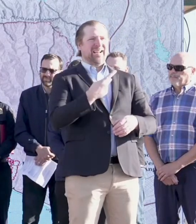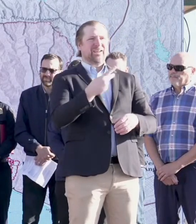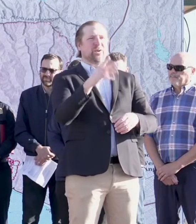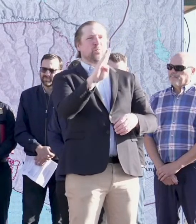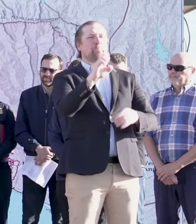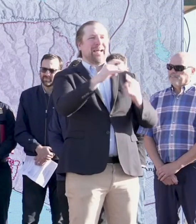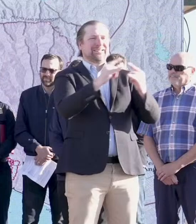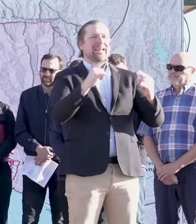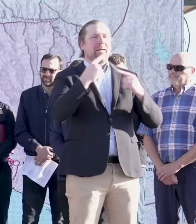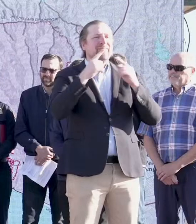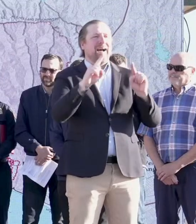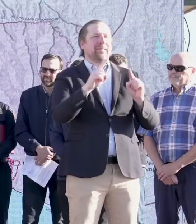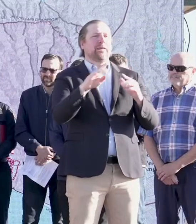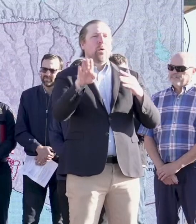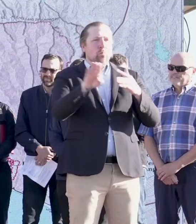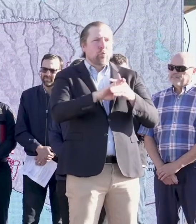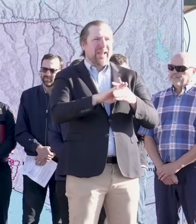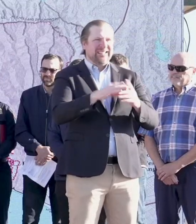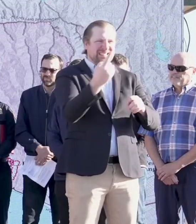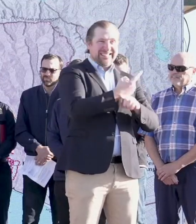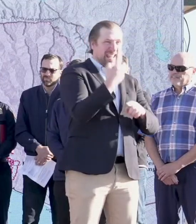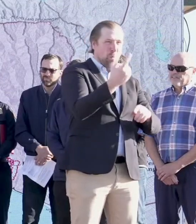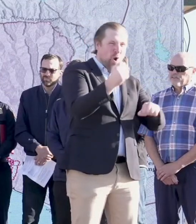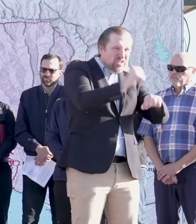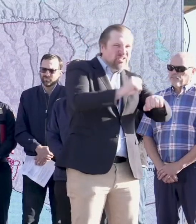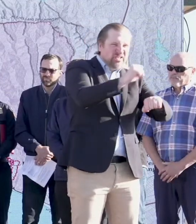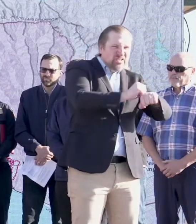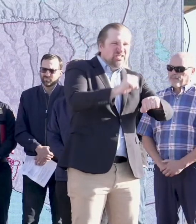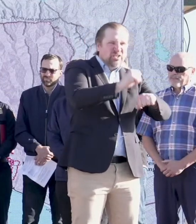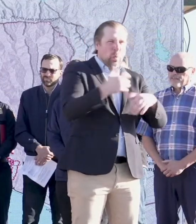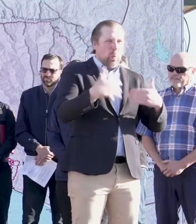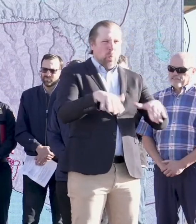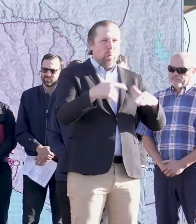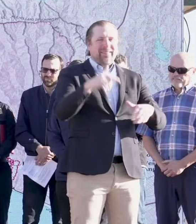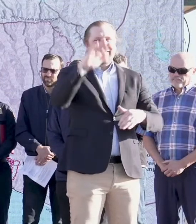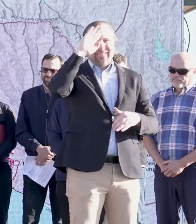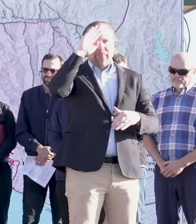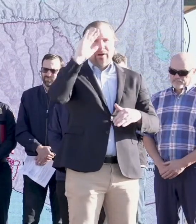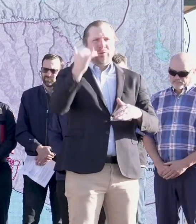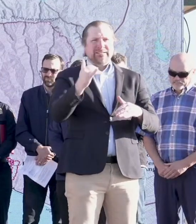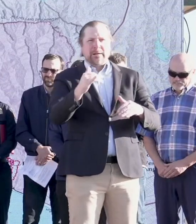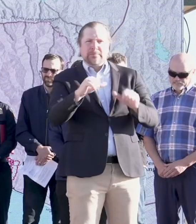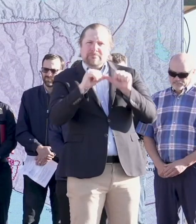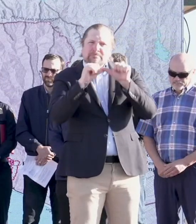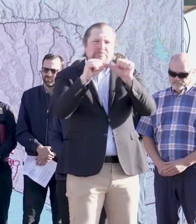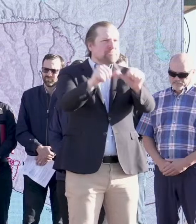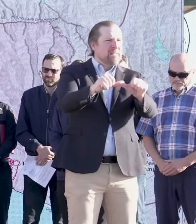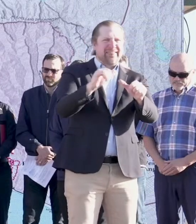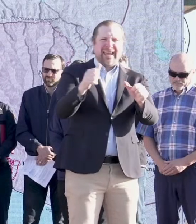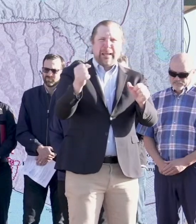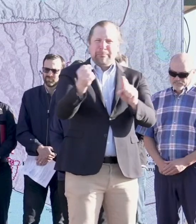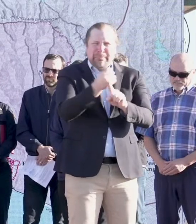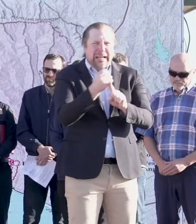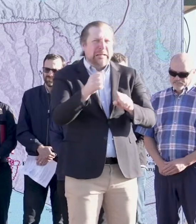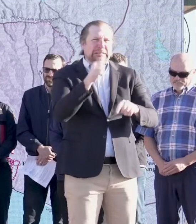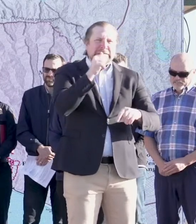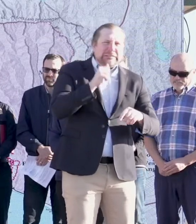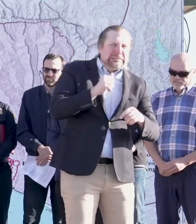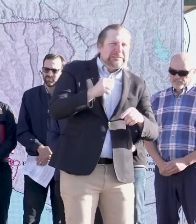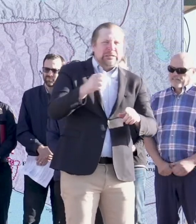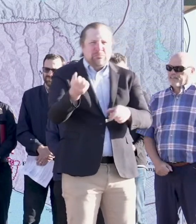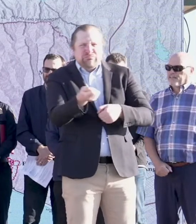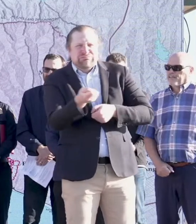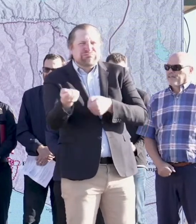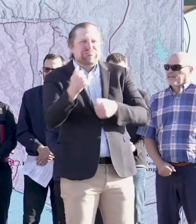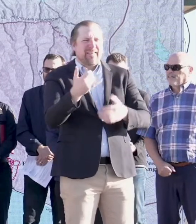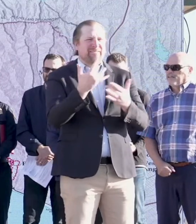1. These firefighters, nonetheless, have emerged bruised, battered, beaten. I really